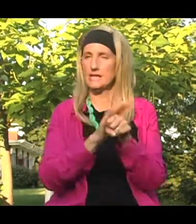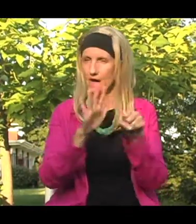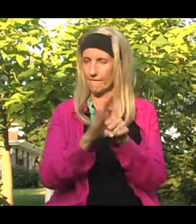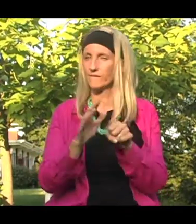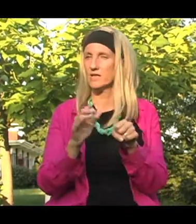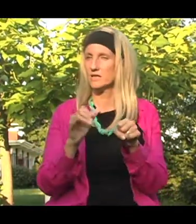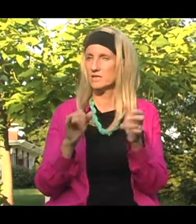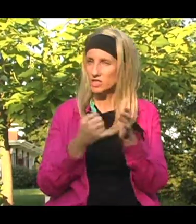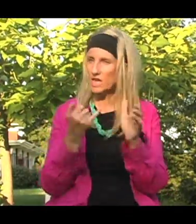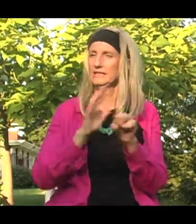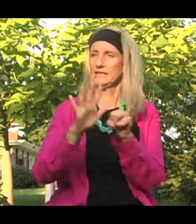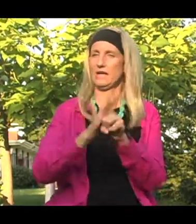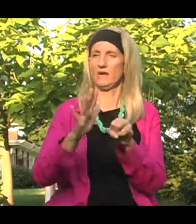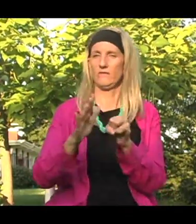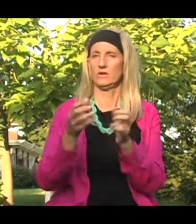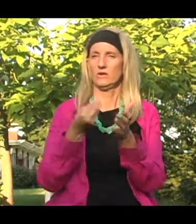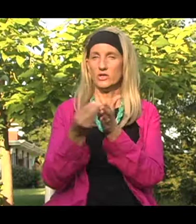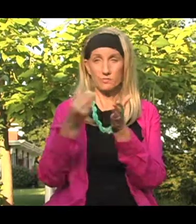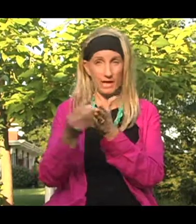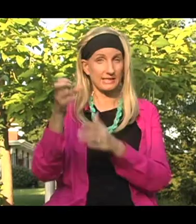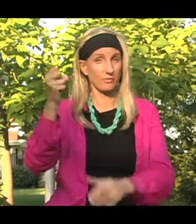enough to buy some milk.